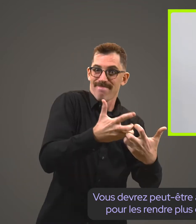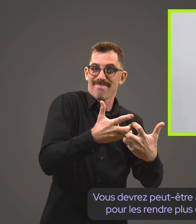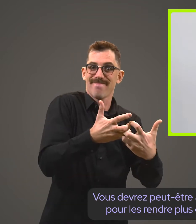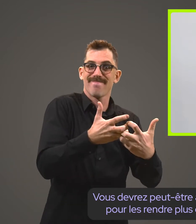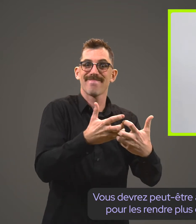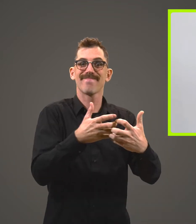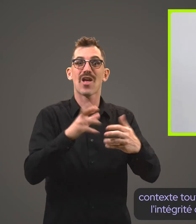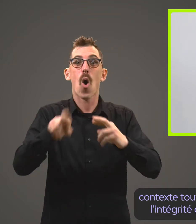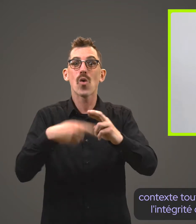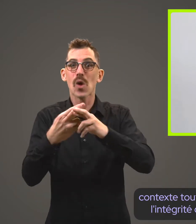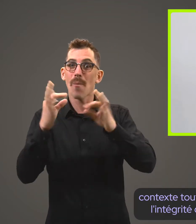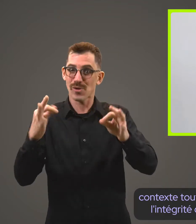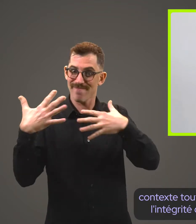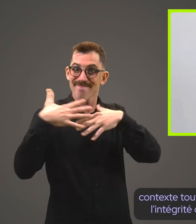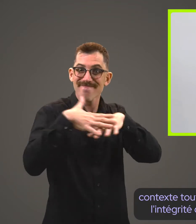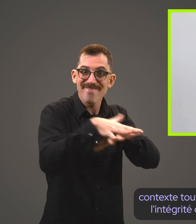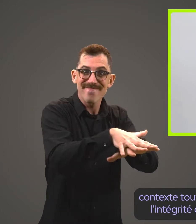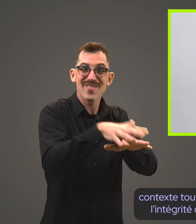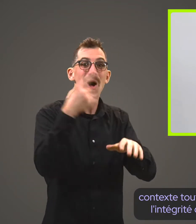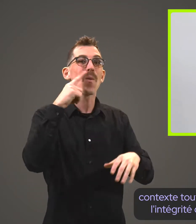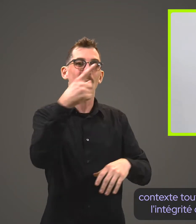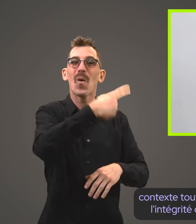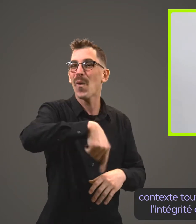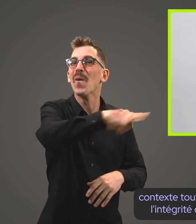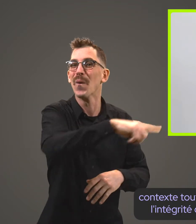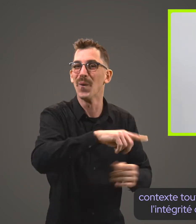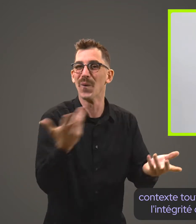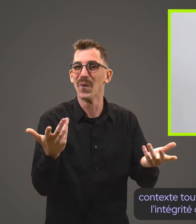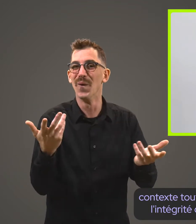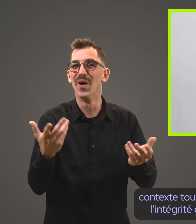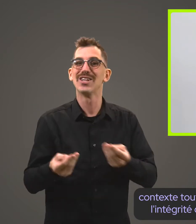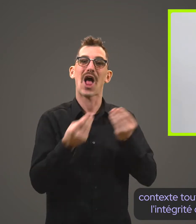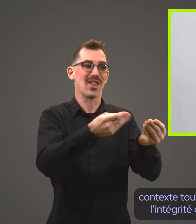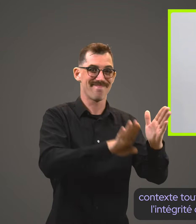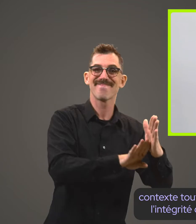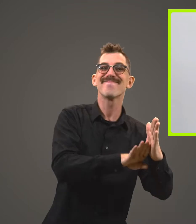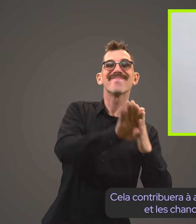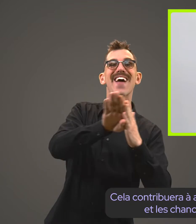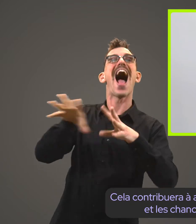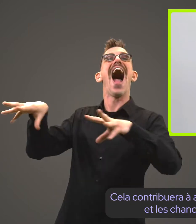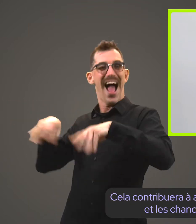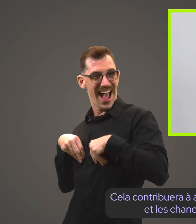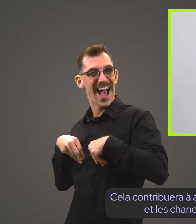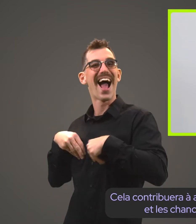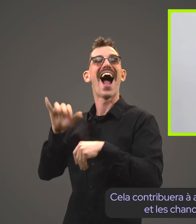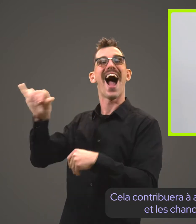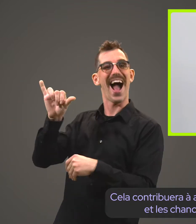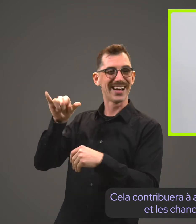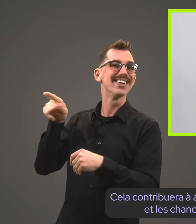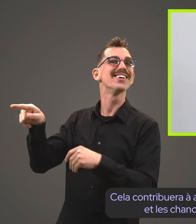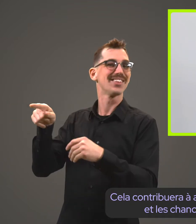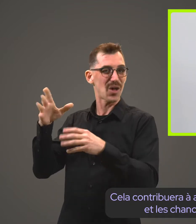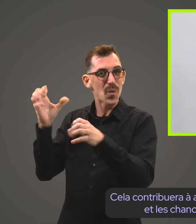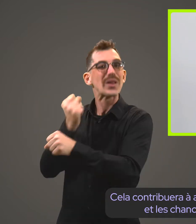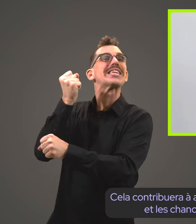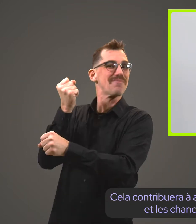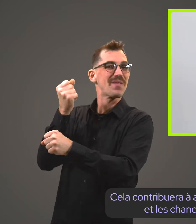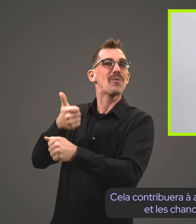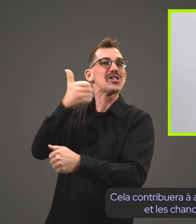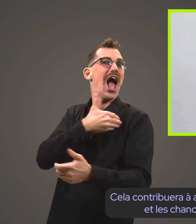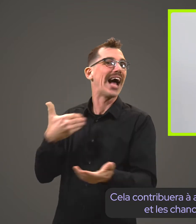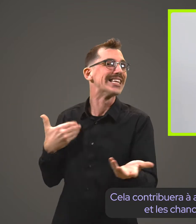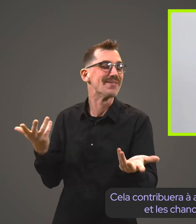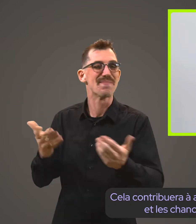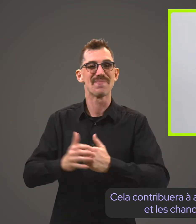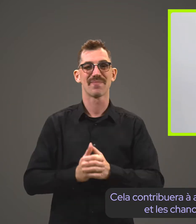compatible with your context while maintaining the integrity of results. This will help improve acceptance and the